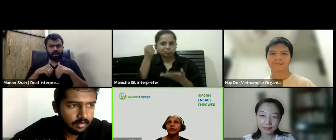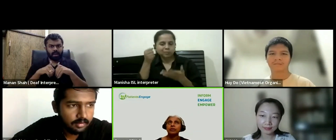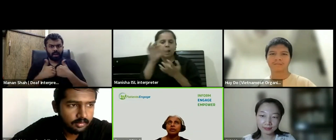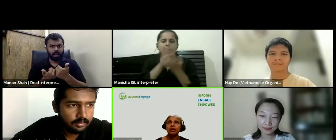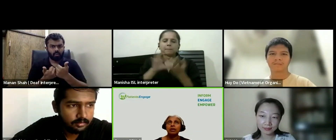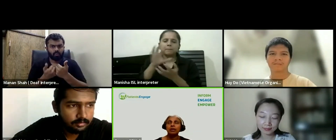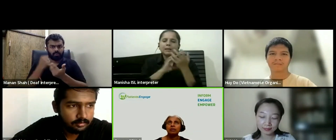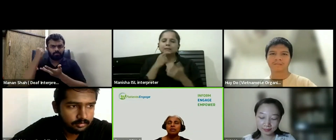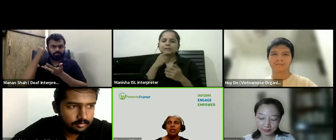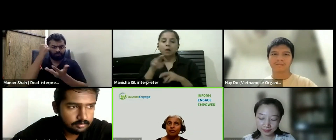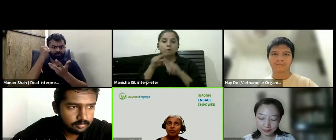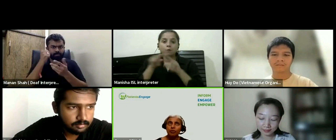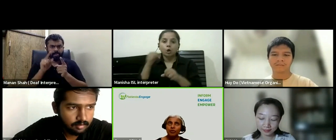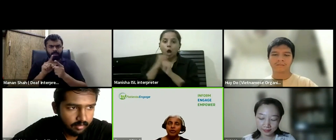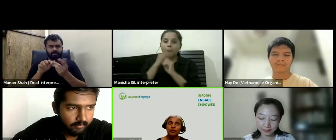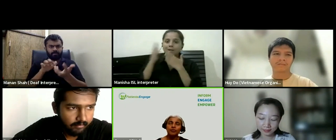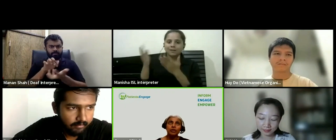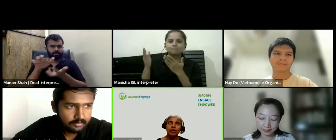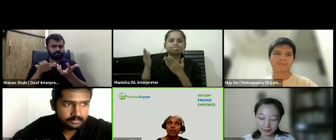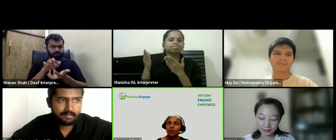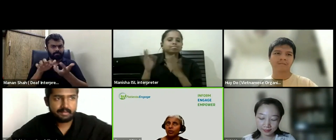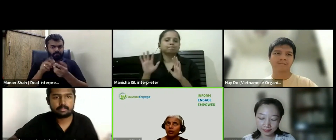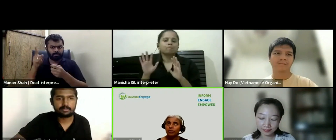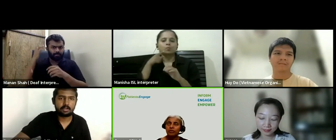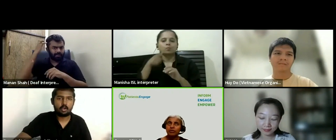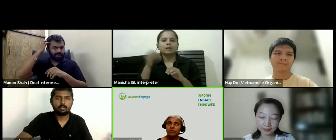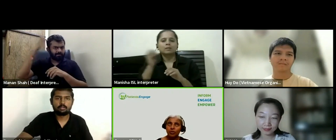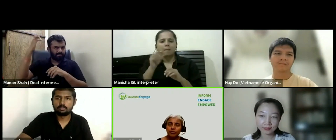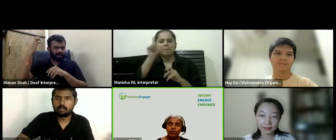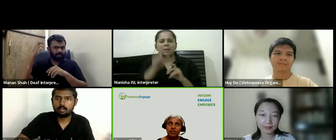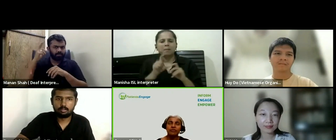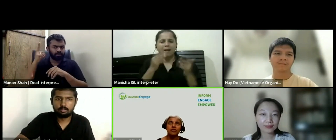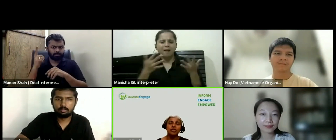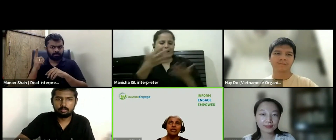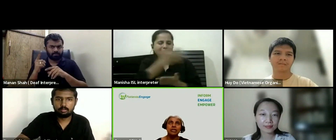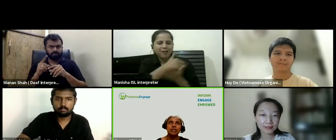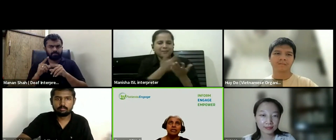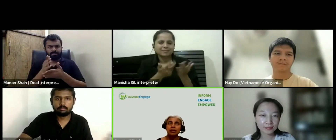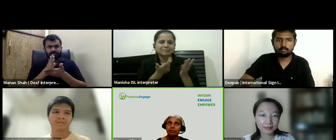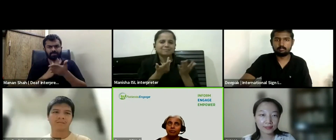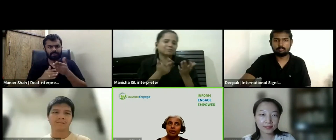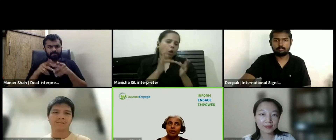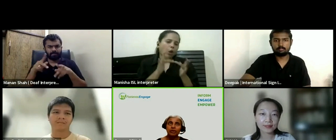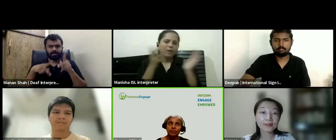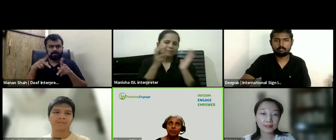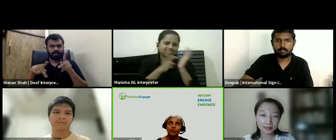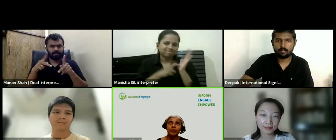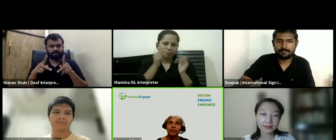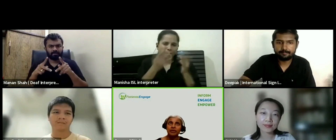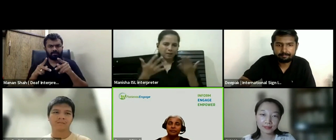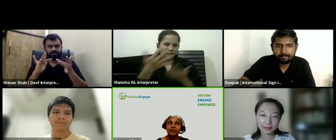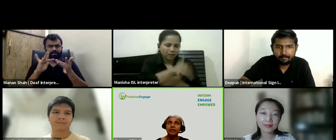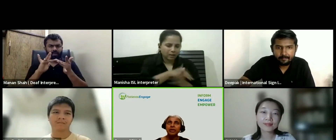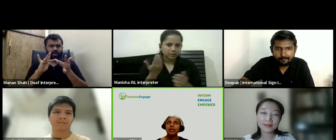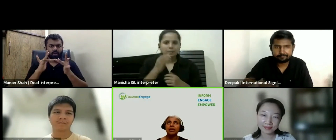of some form of crowdfunding or support from civil society, some support from